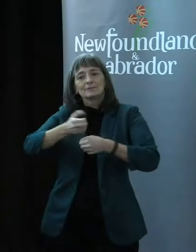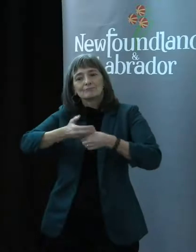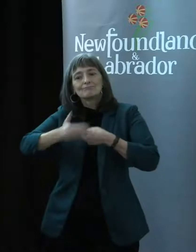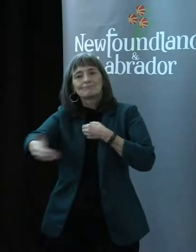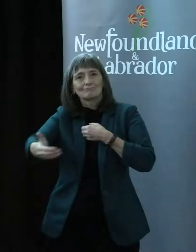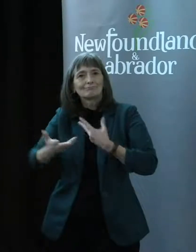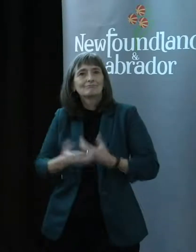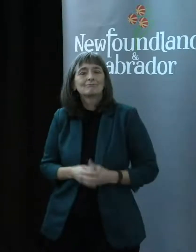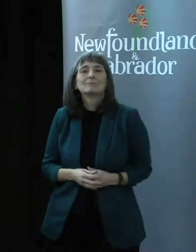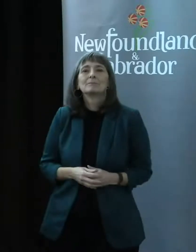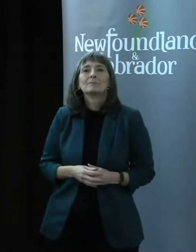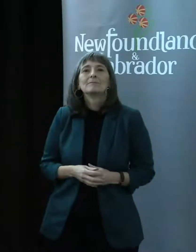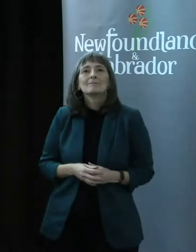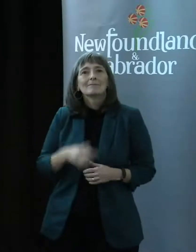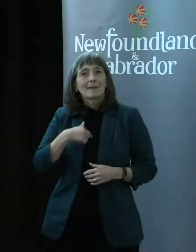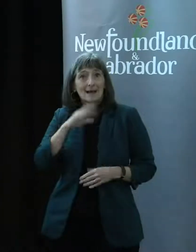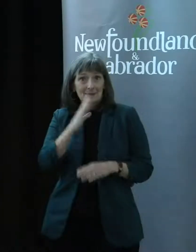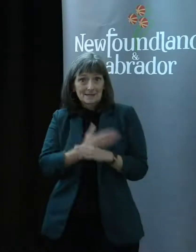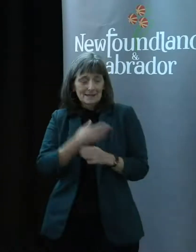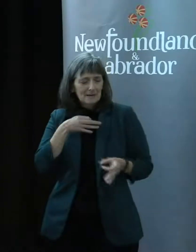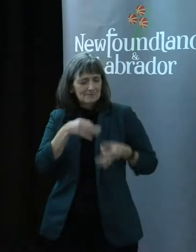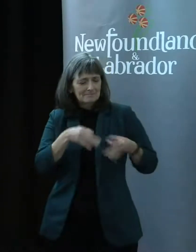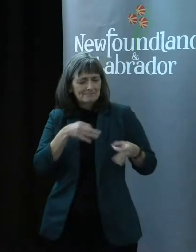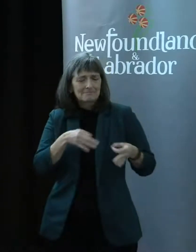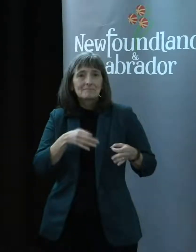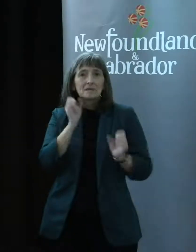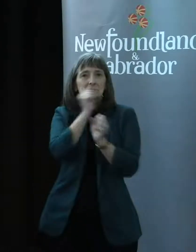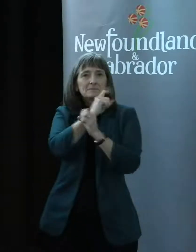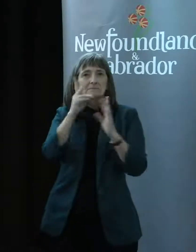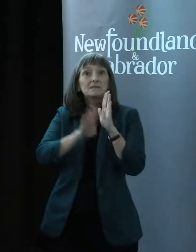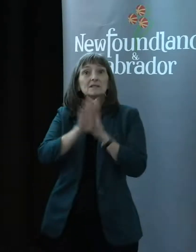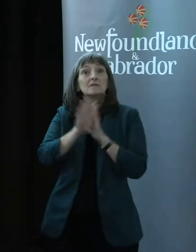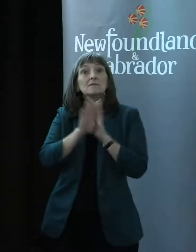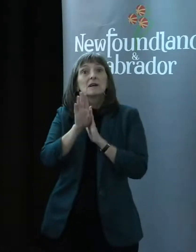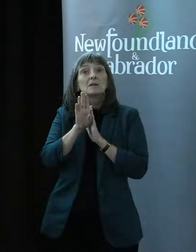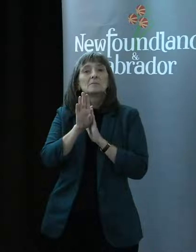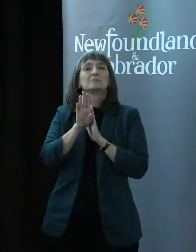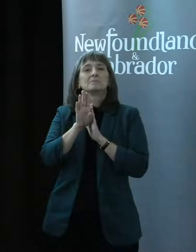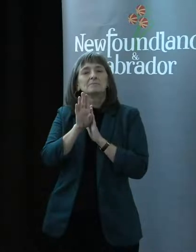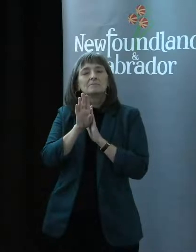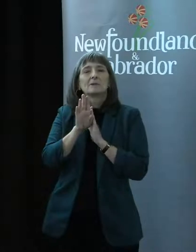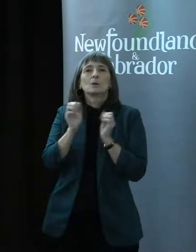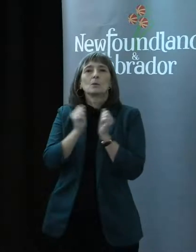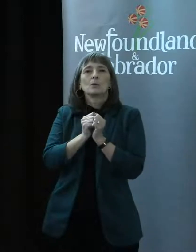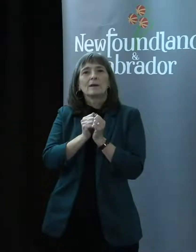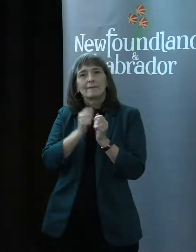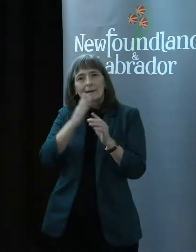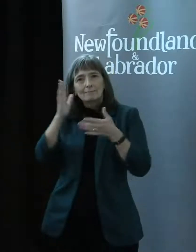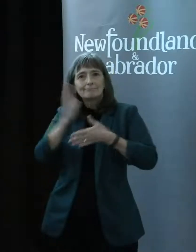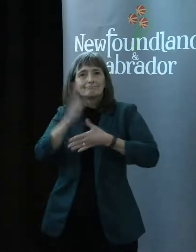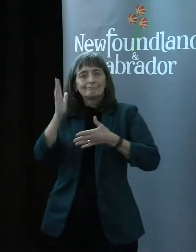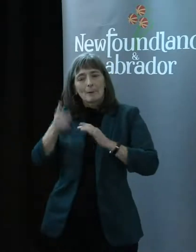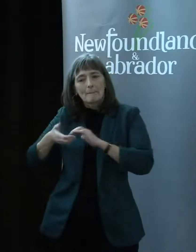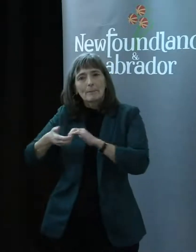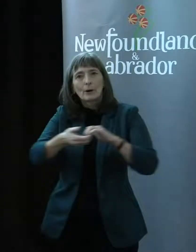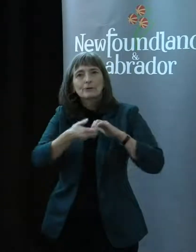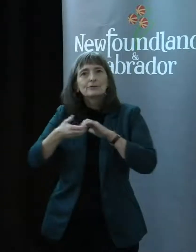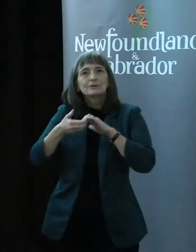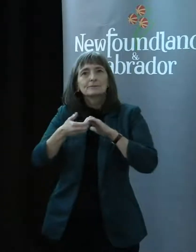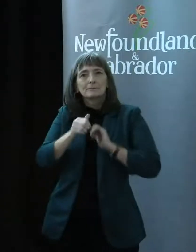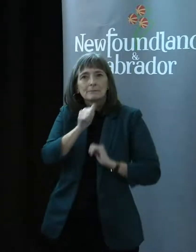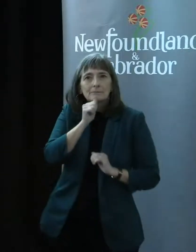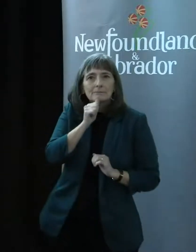beyond. I explained to him how this vision was developed in the true spirit of partnership. Countless